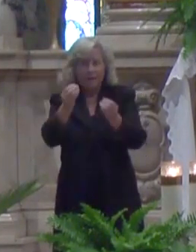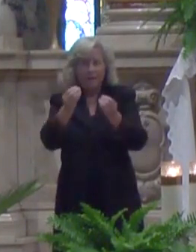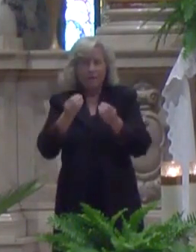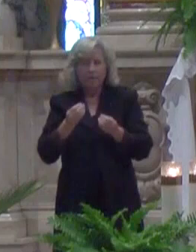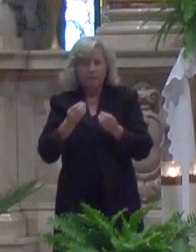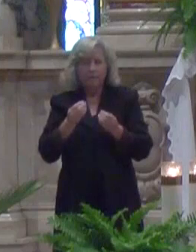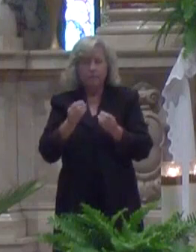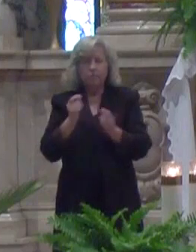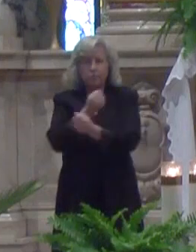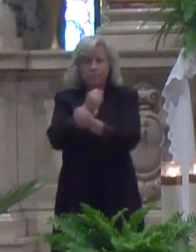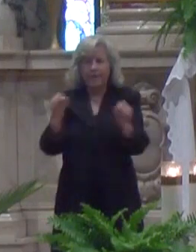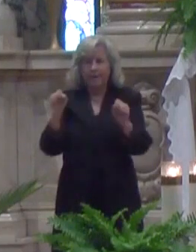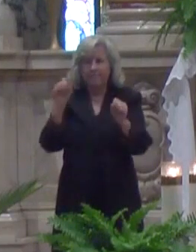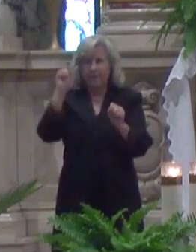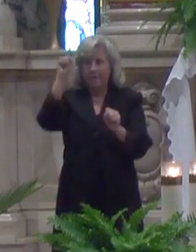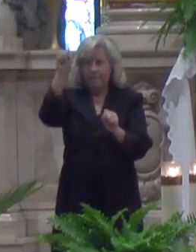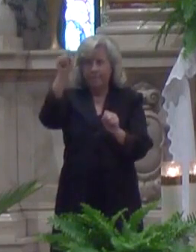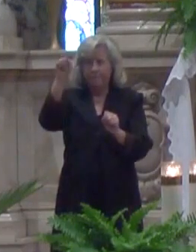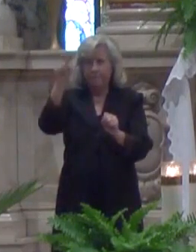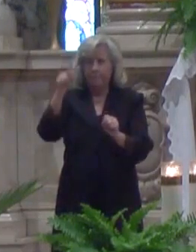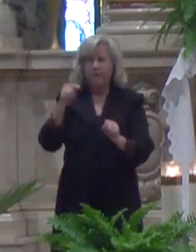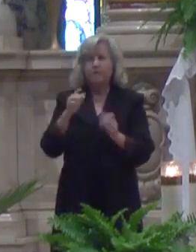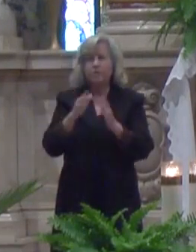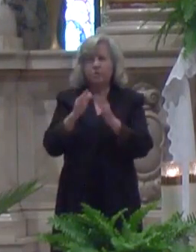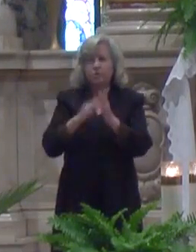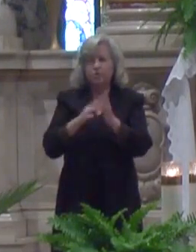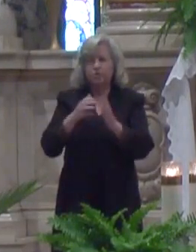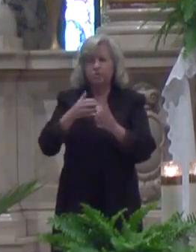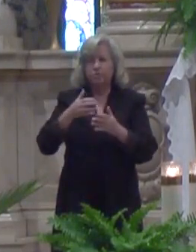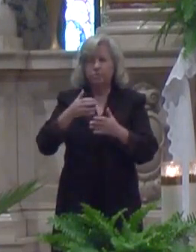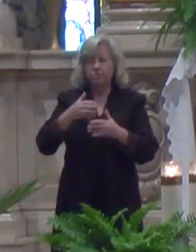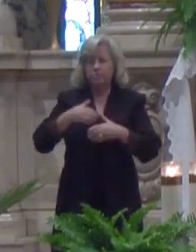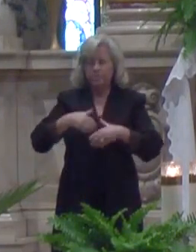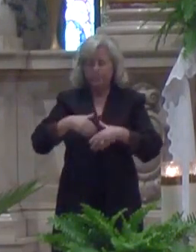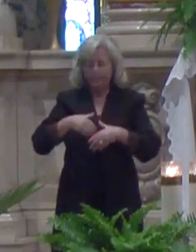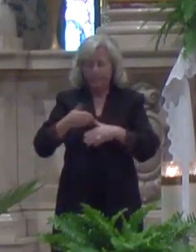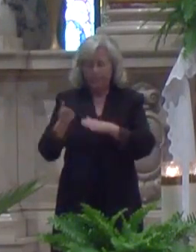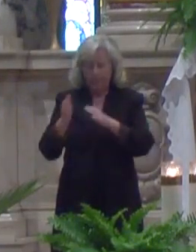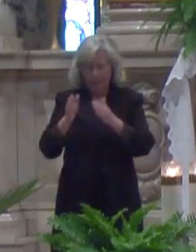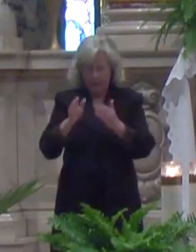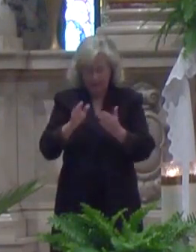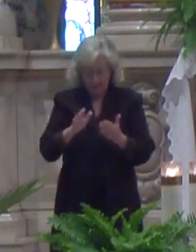Jesus cried out again in a loud voice and gave up his spirit.